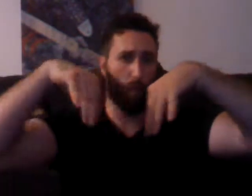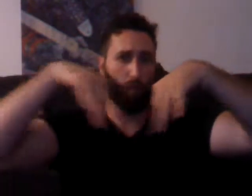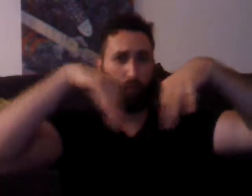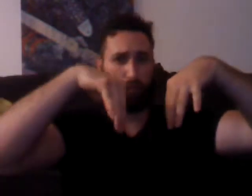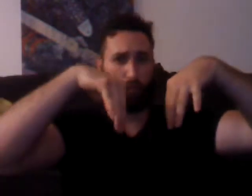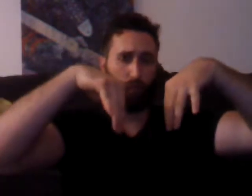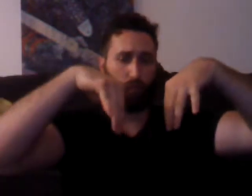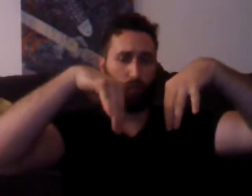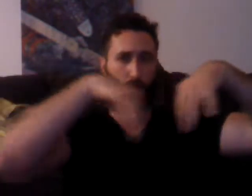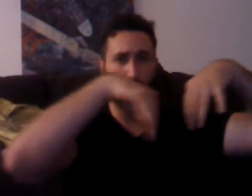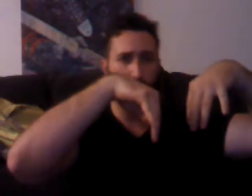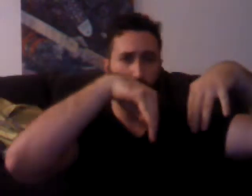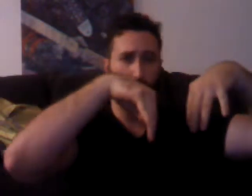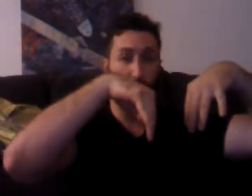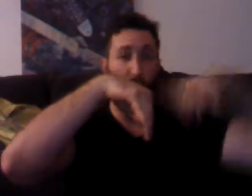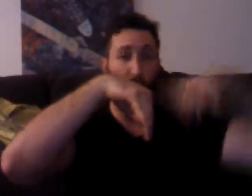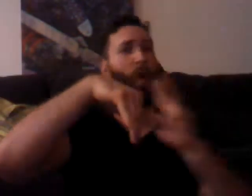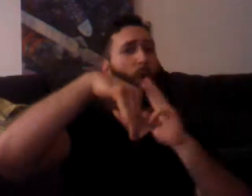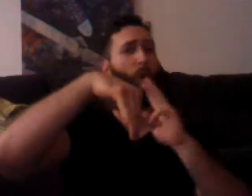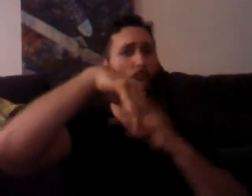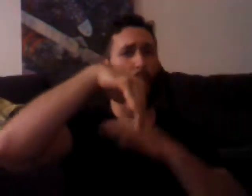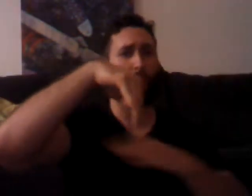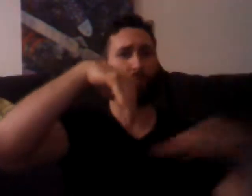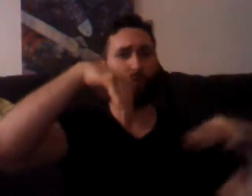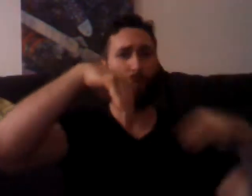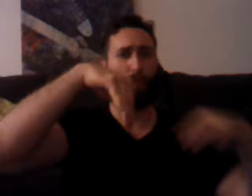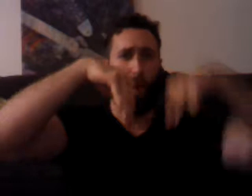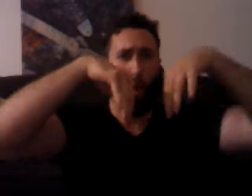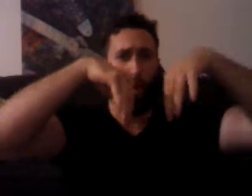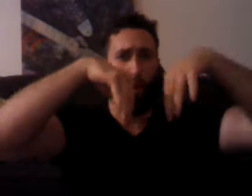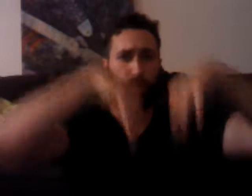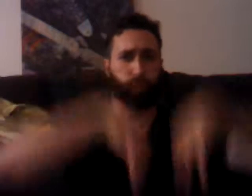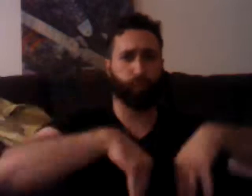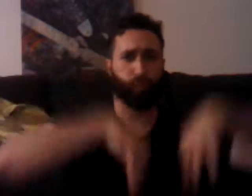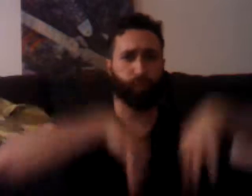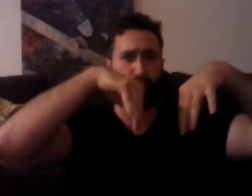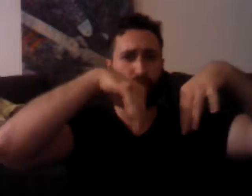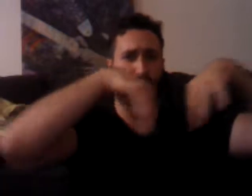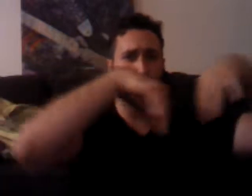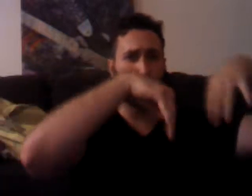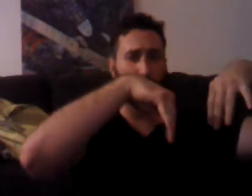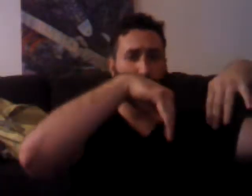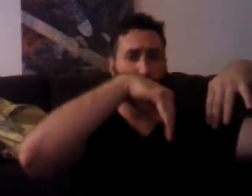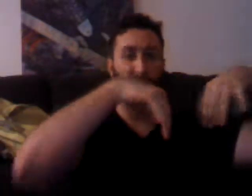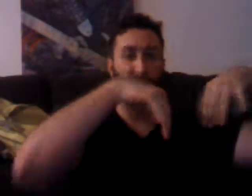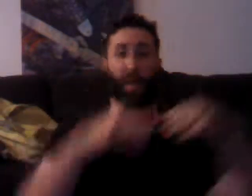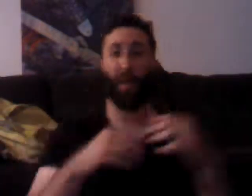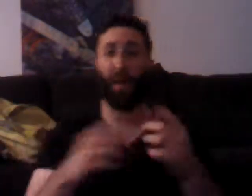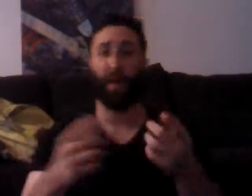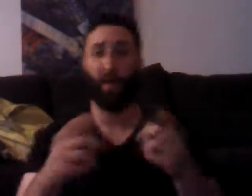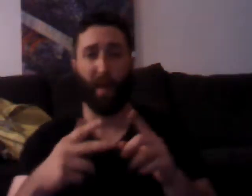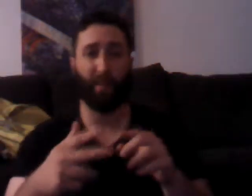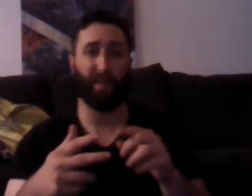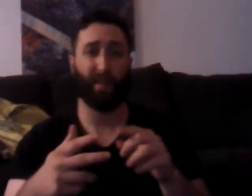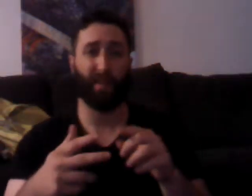The racks shunt the hot dogs through a liquid smoke shower, then into an oven with several cooking zones. The liquid smoke seeps through the casing